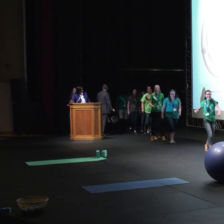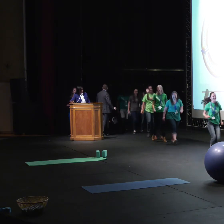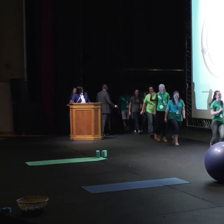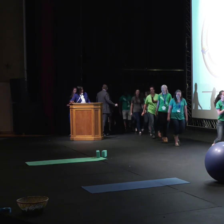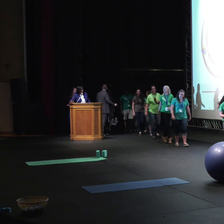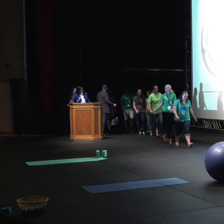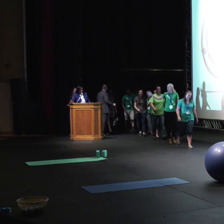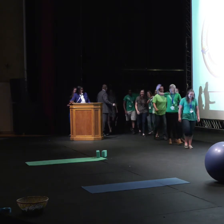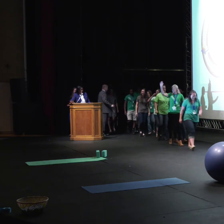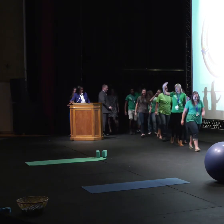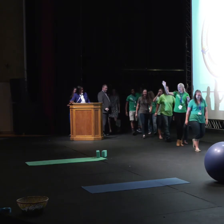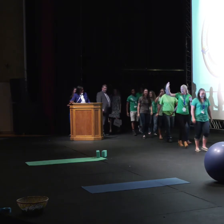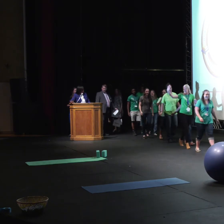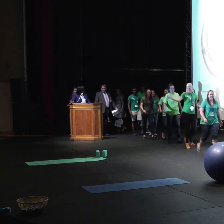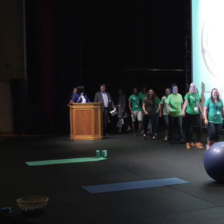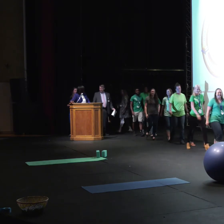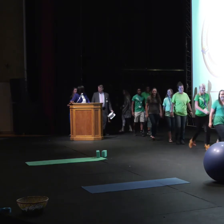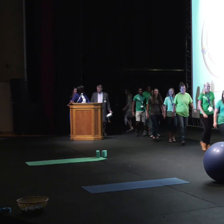out here?